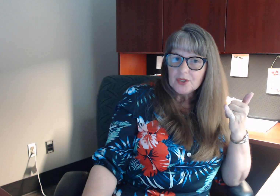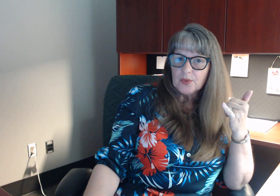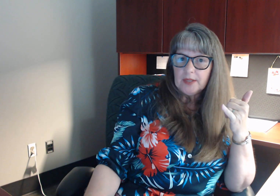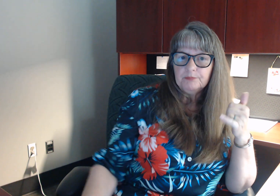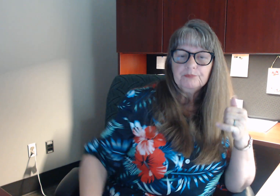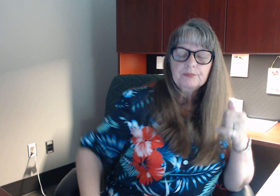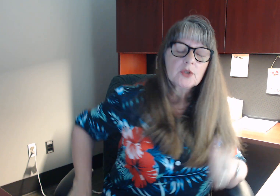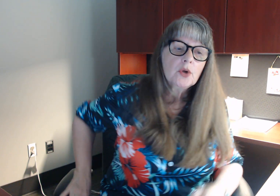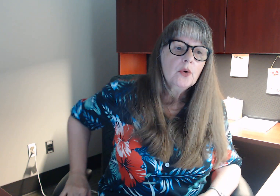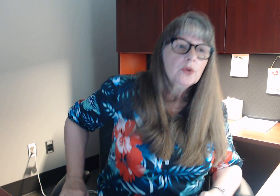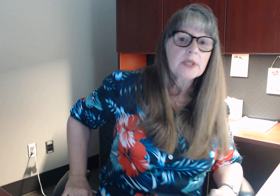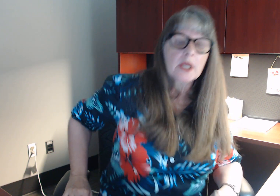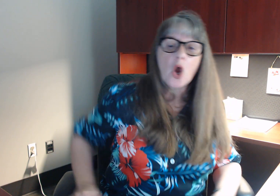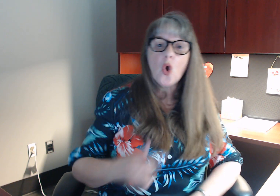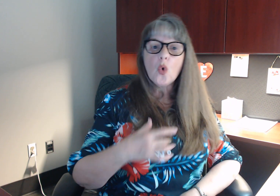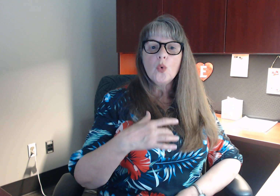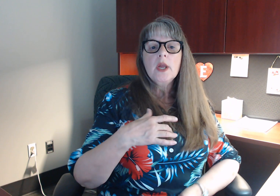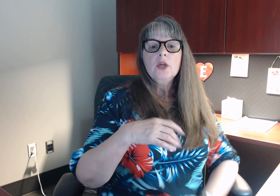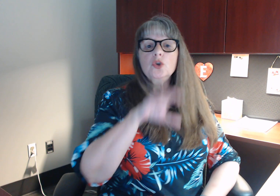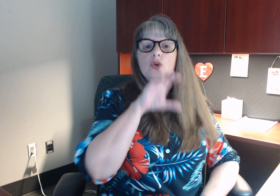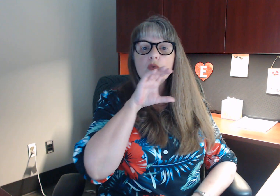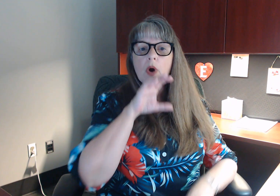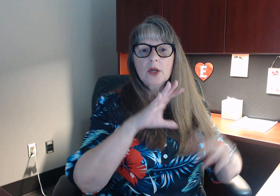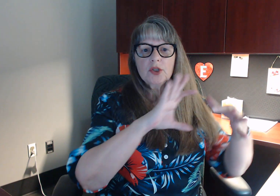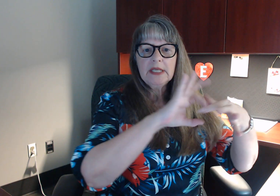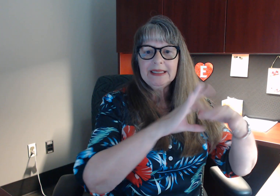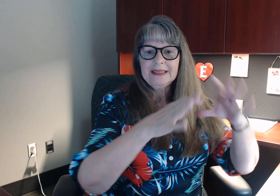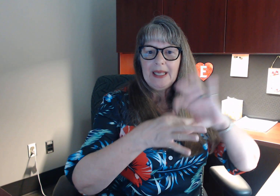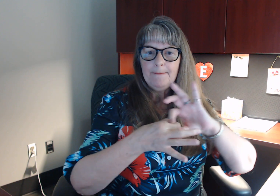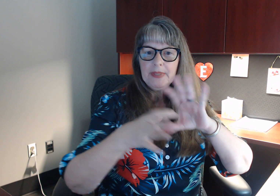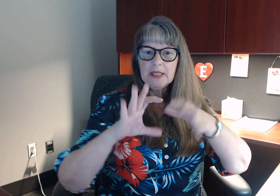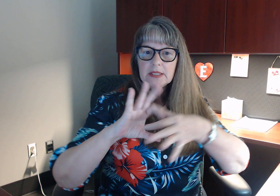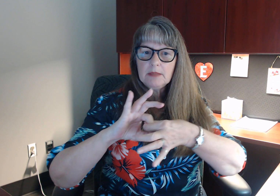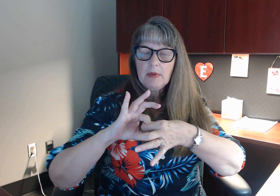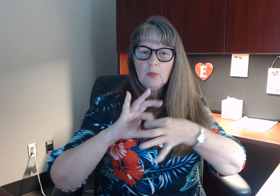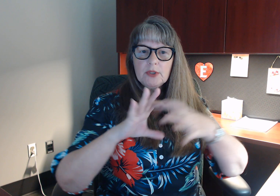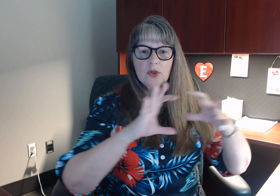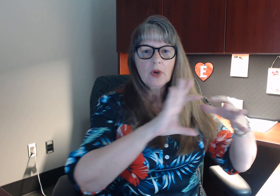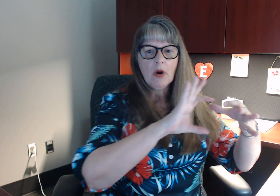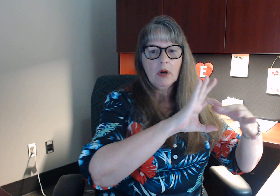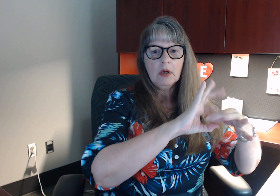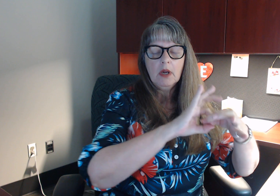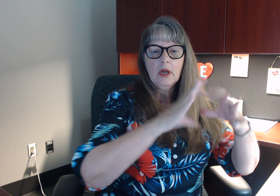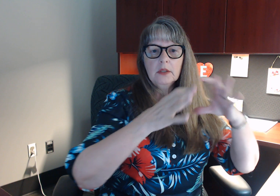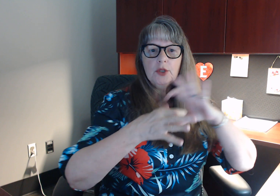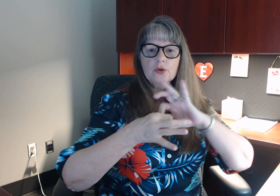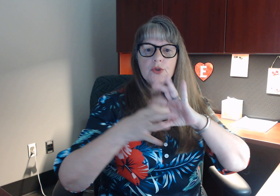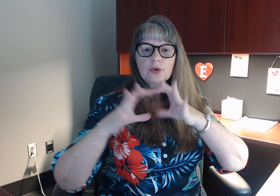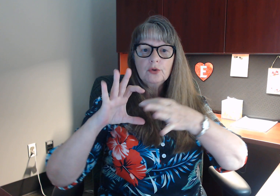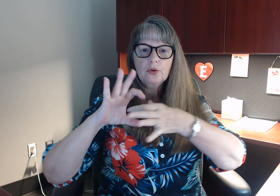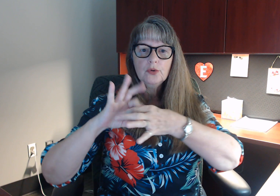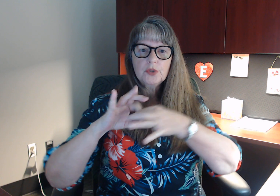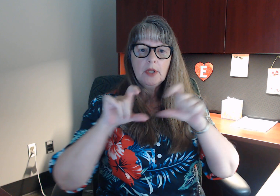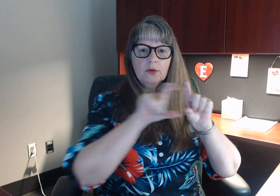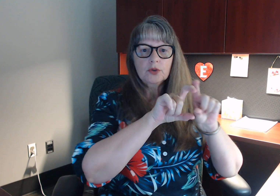right? So you can say, oh, do you watch the Olympics? And remember we did our little circles. There's 3